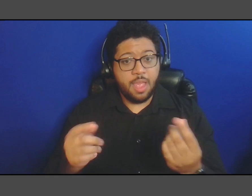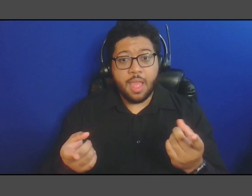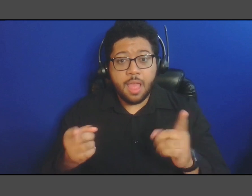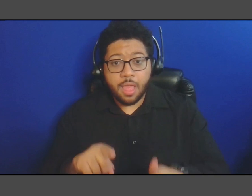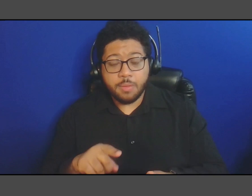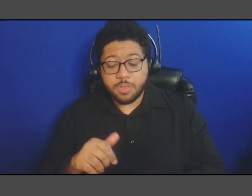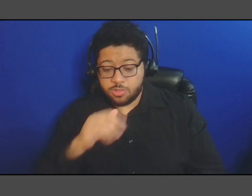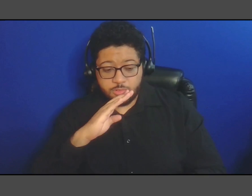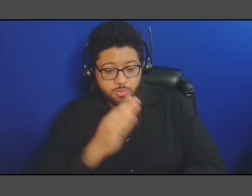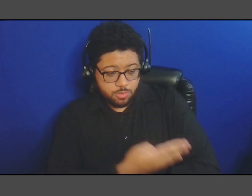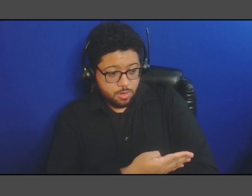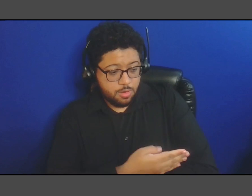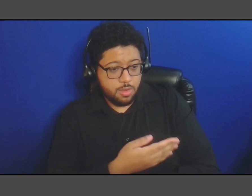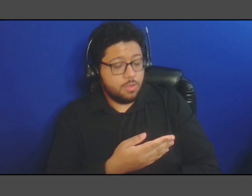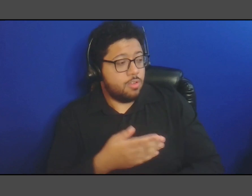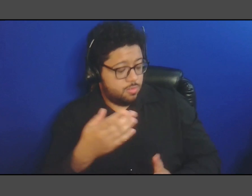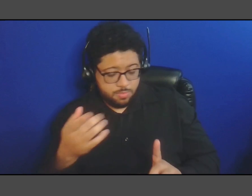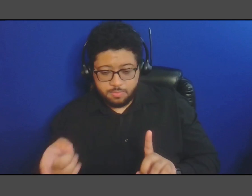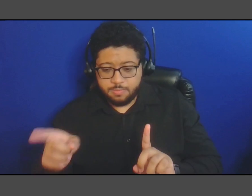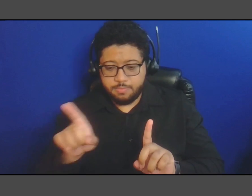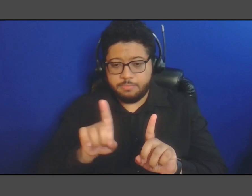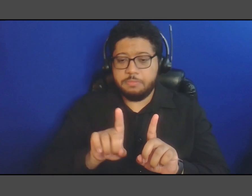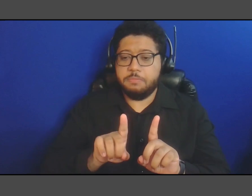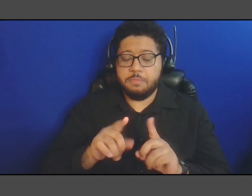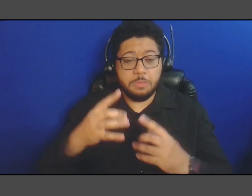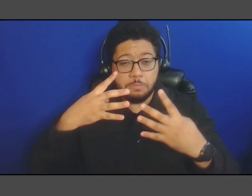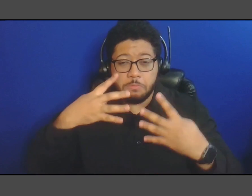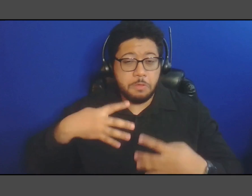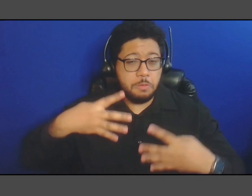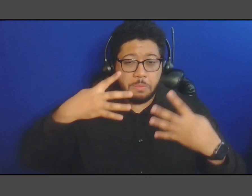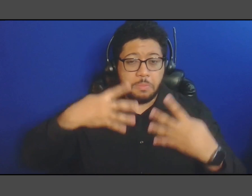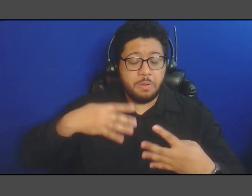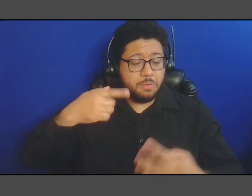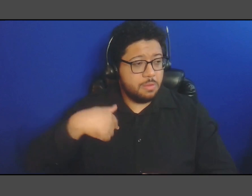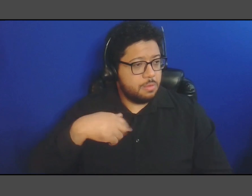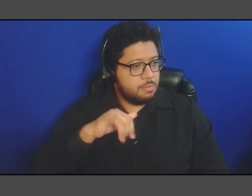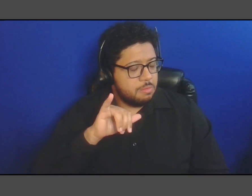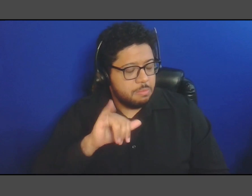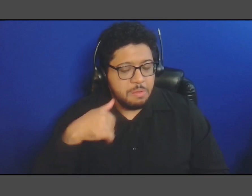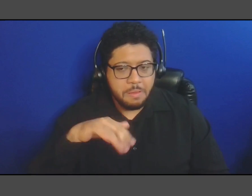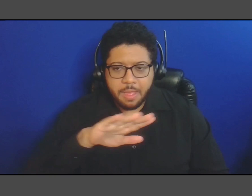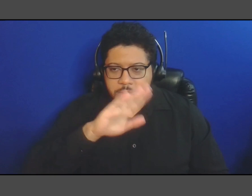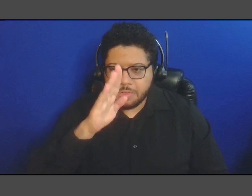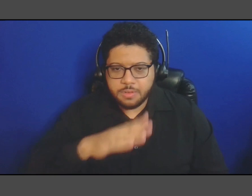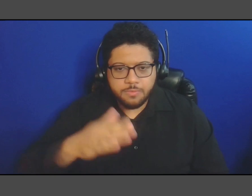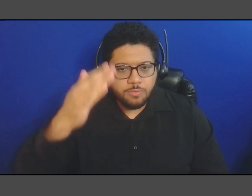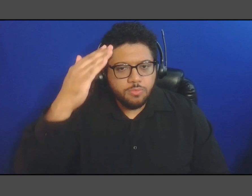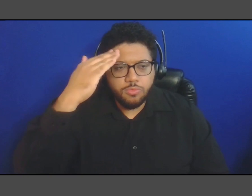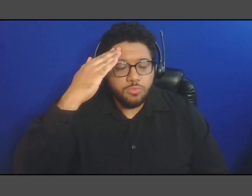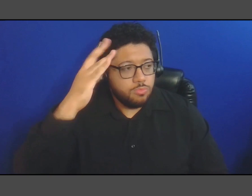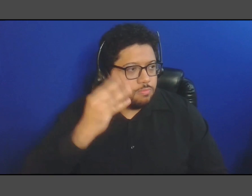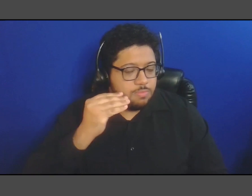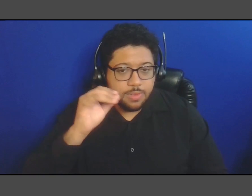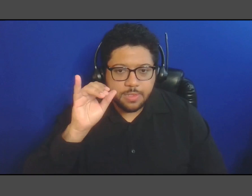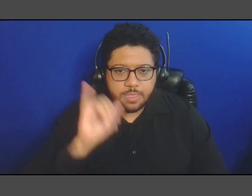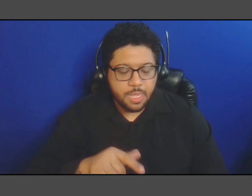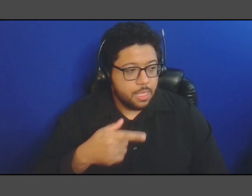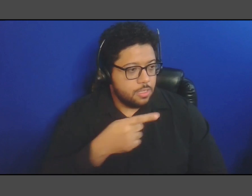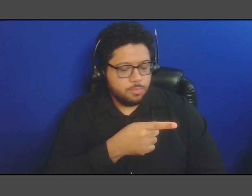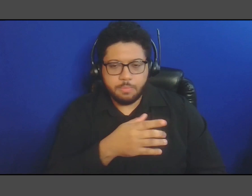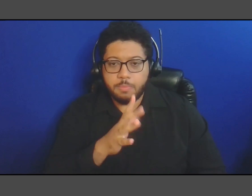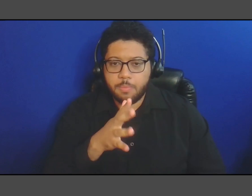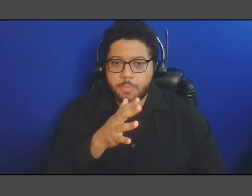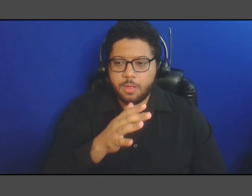her in tears, saying, "I never knew that my mother went through this. She never talked about this with me." But it